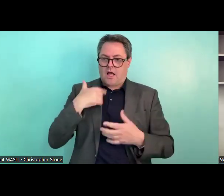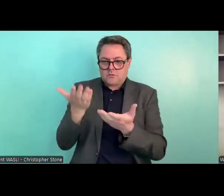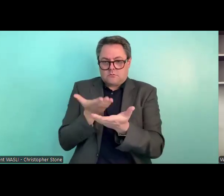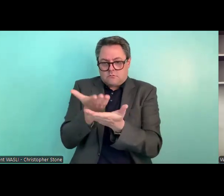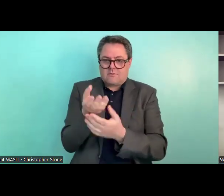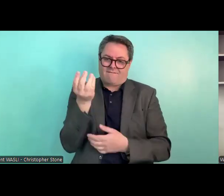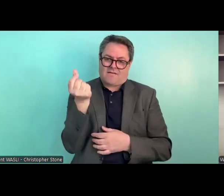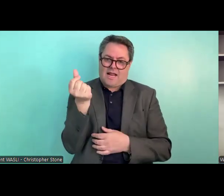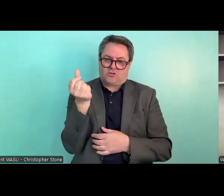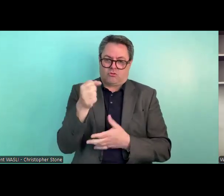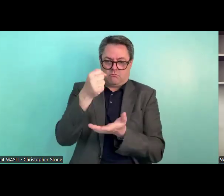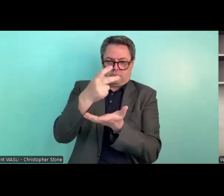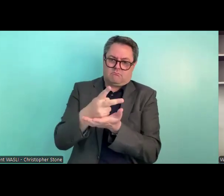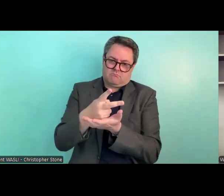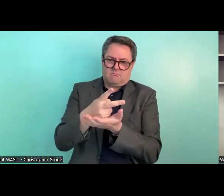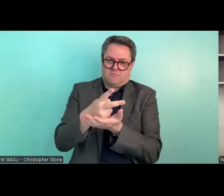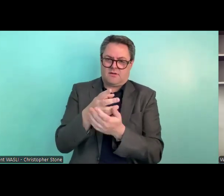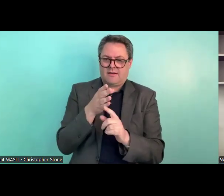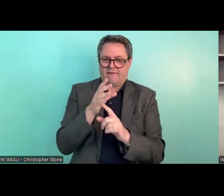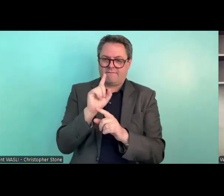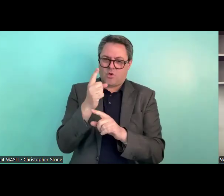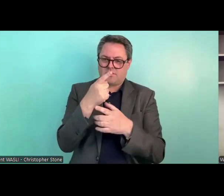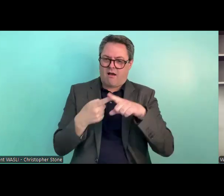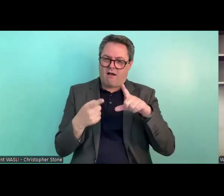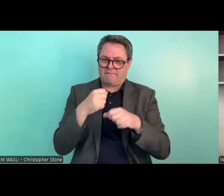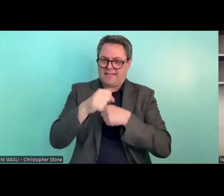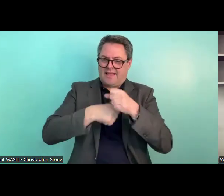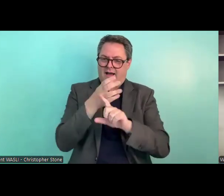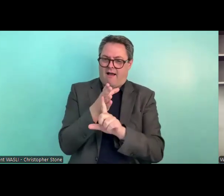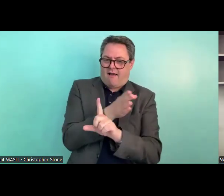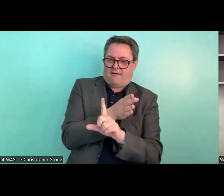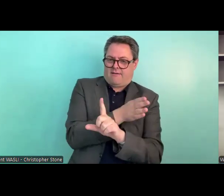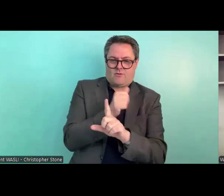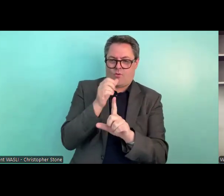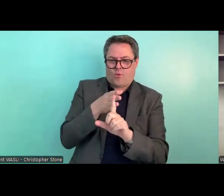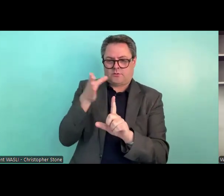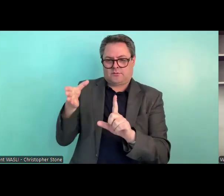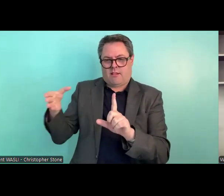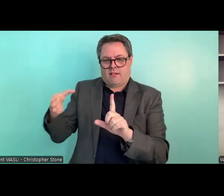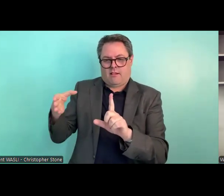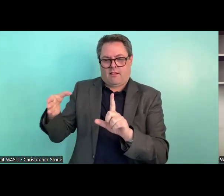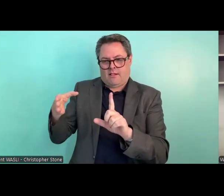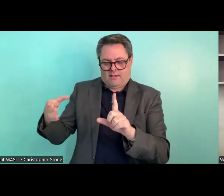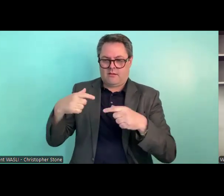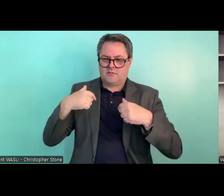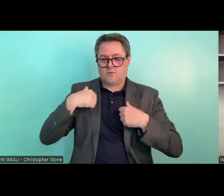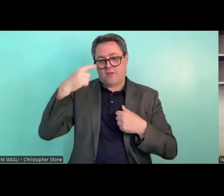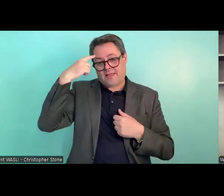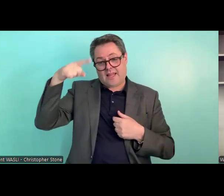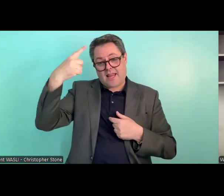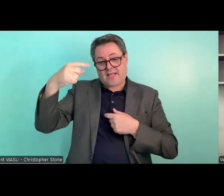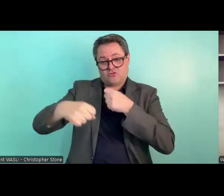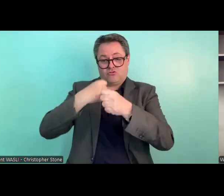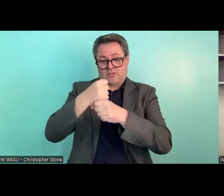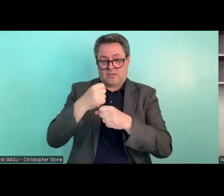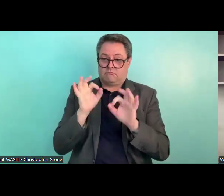According to the Swiss Constitution, we will have to submit our financial accounts in the first half of that year, so we can't wait